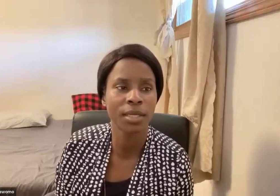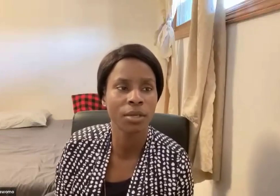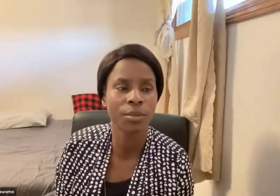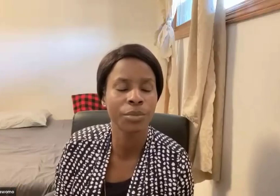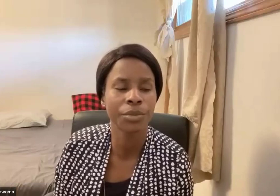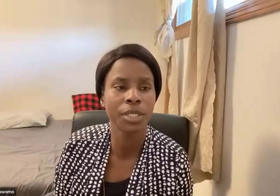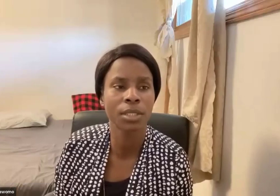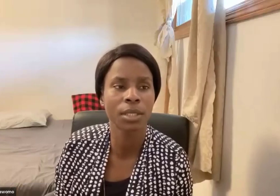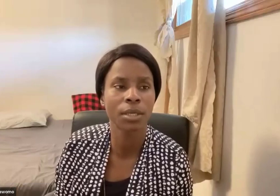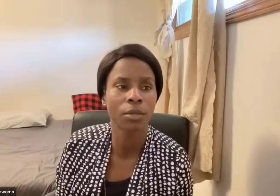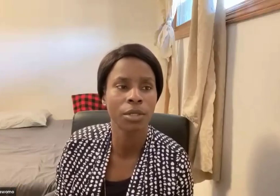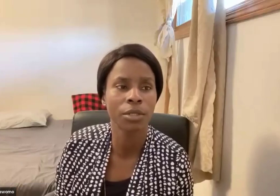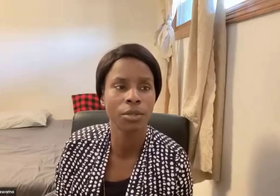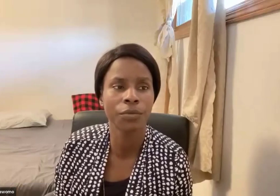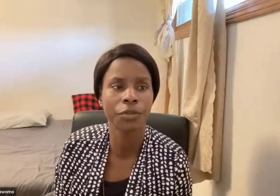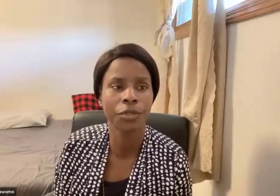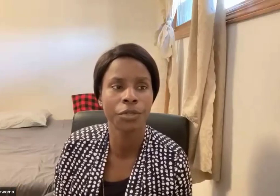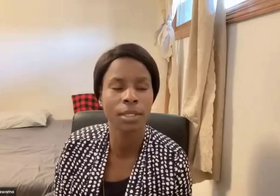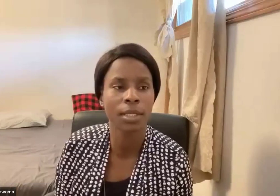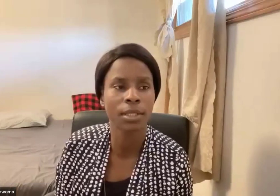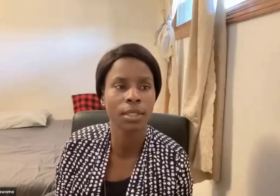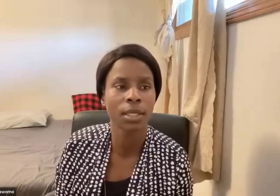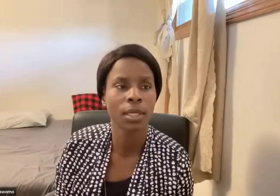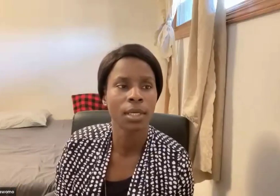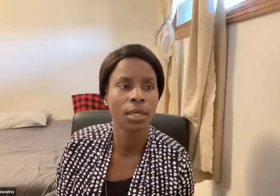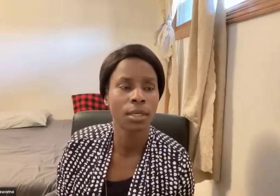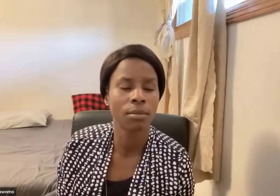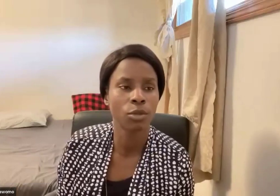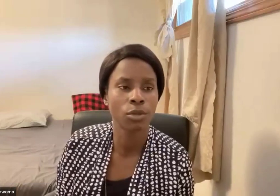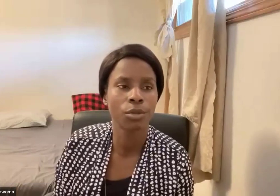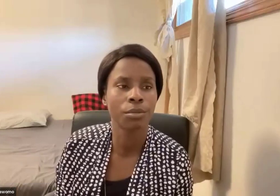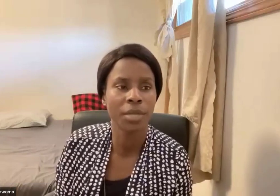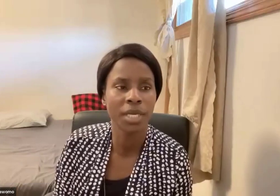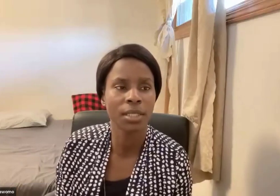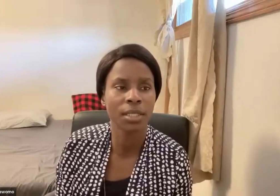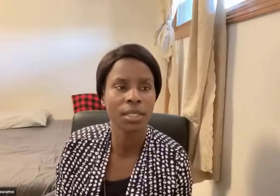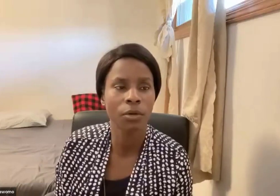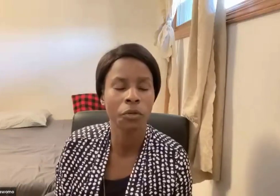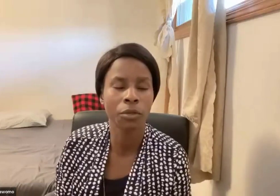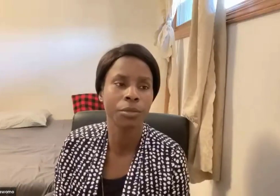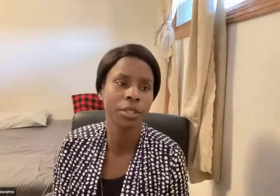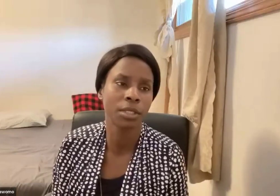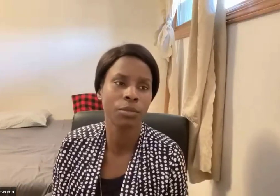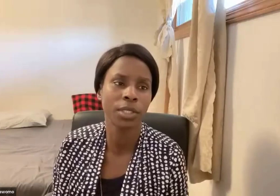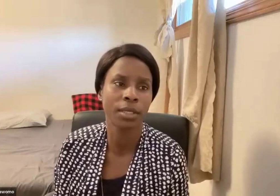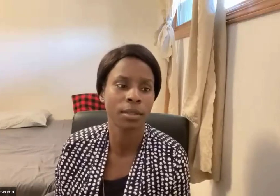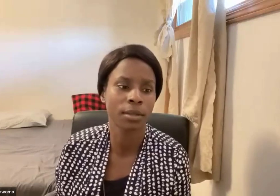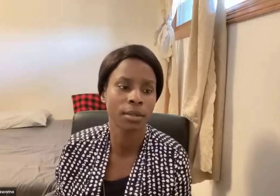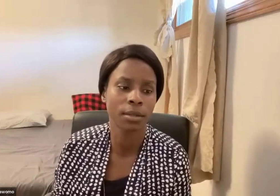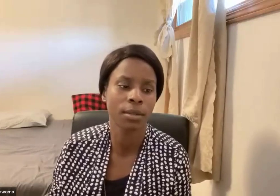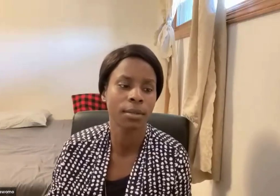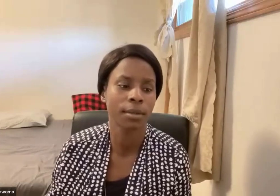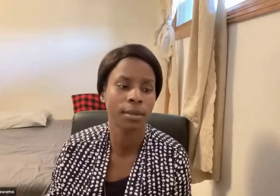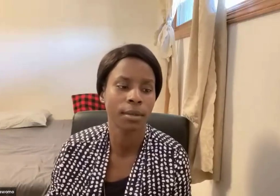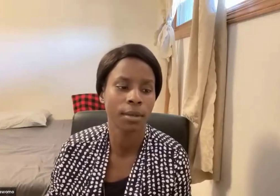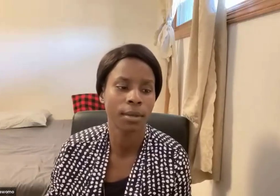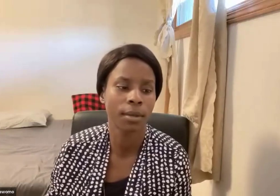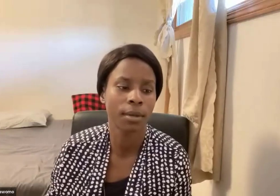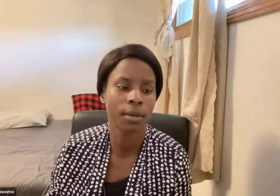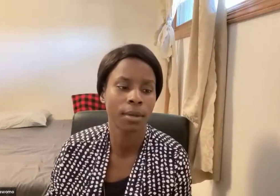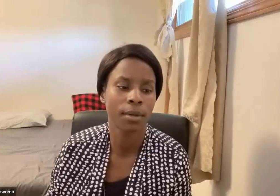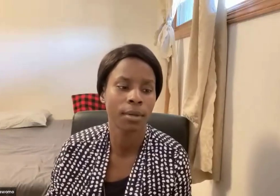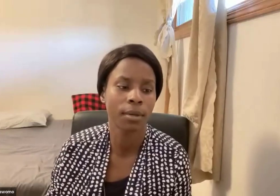that we can incorporate audio, for instance, to make it also multimodal.